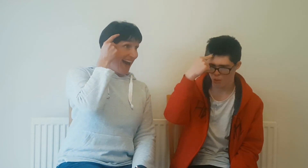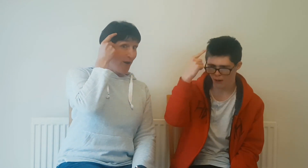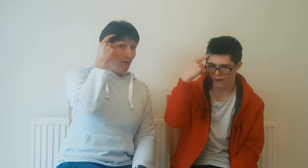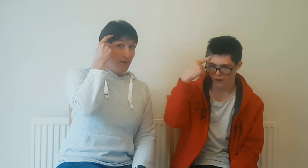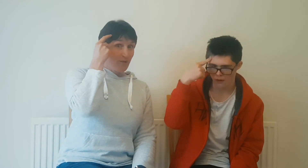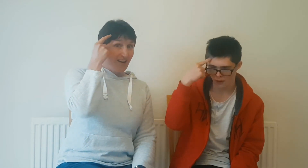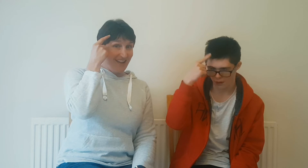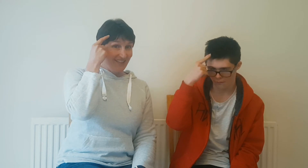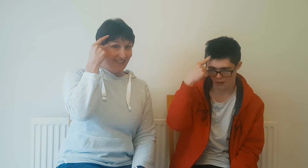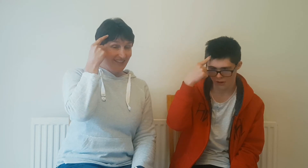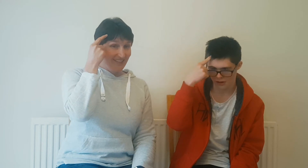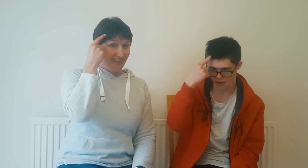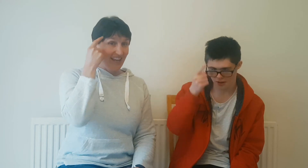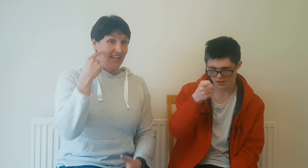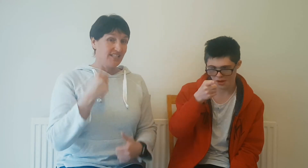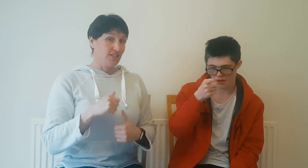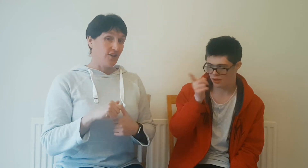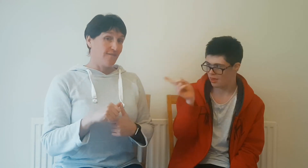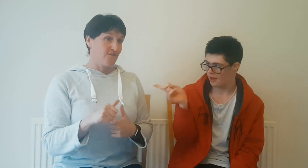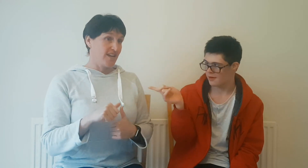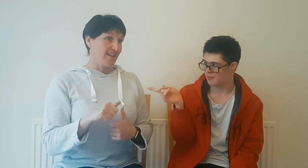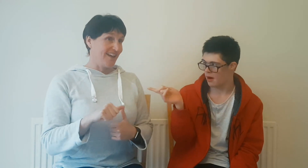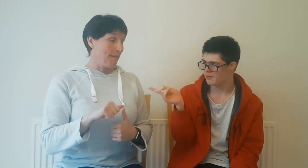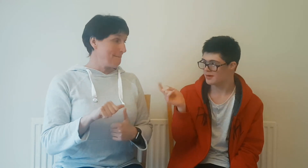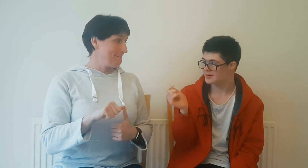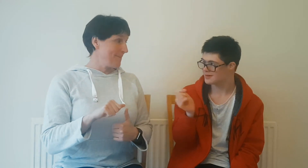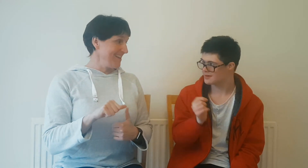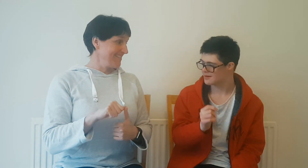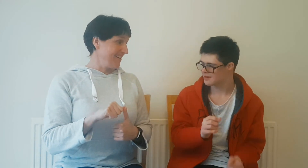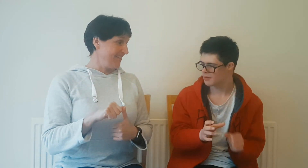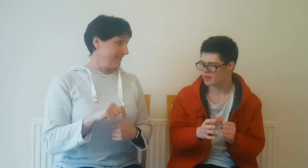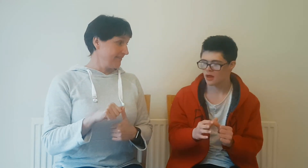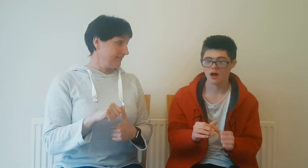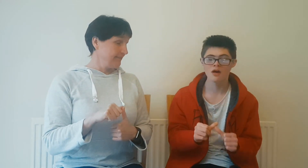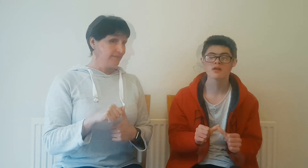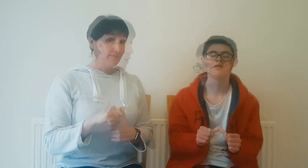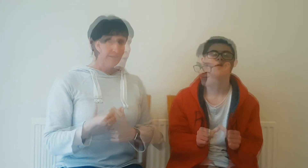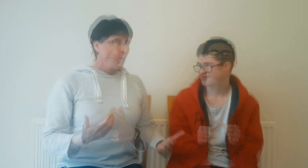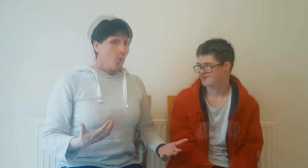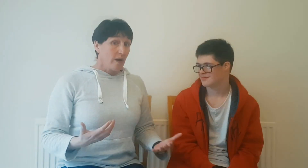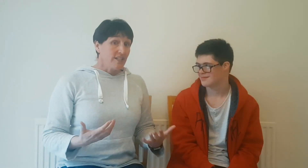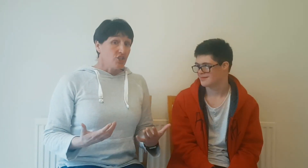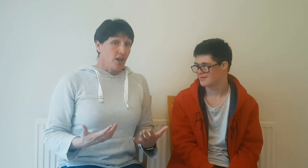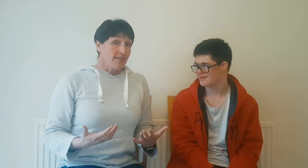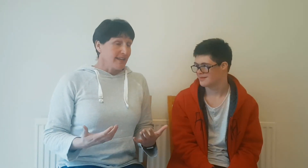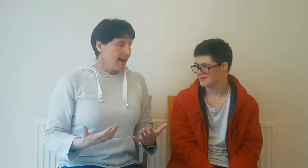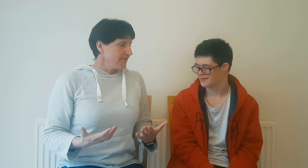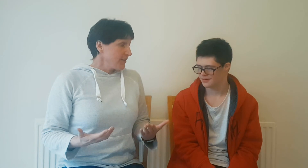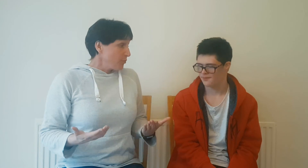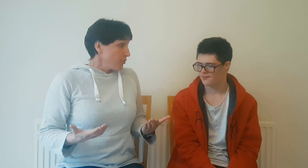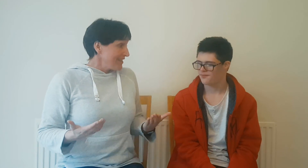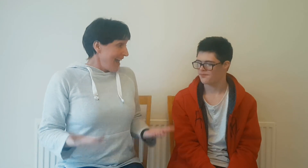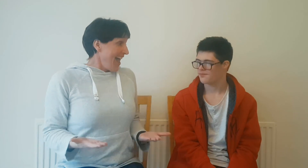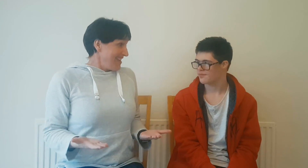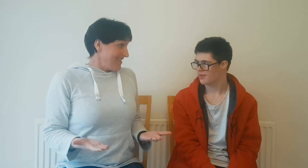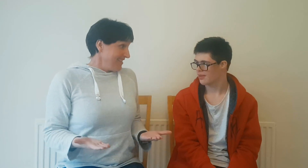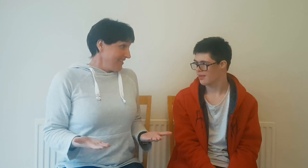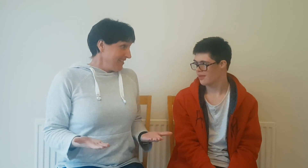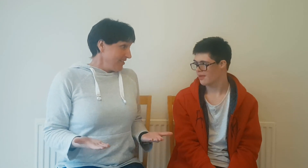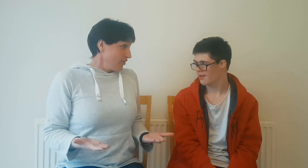our brains into feeling better. We just have to pretend that